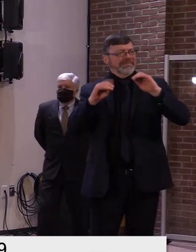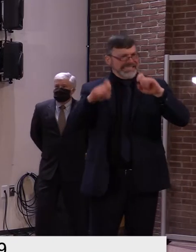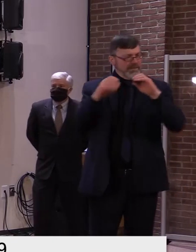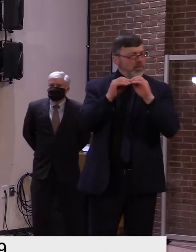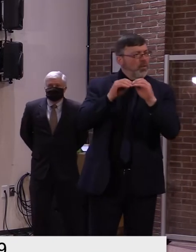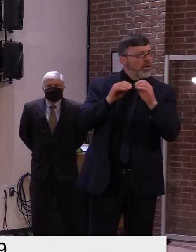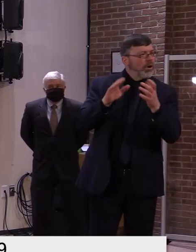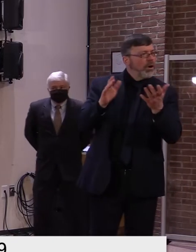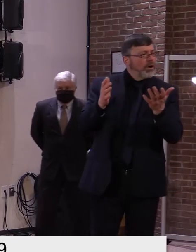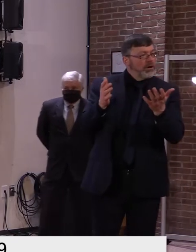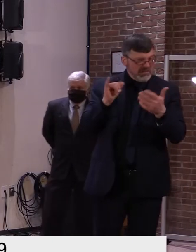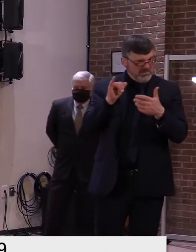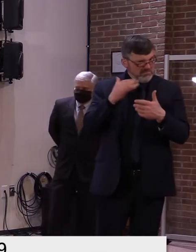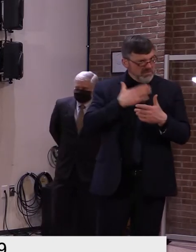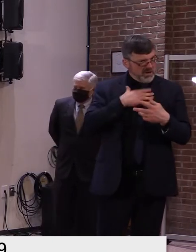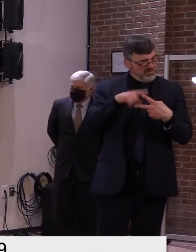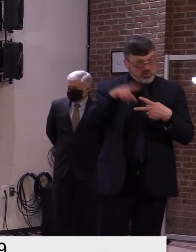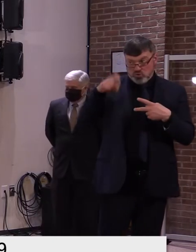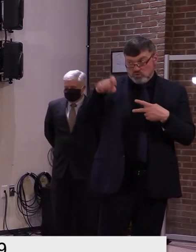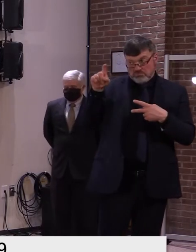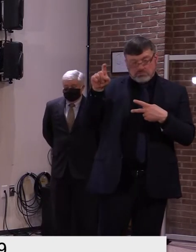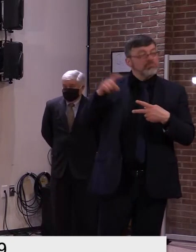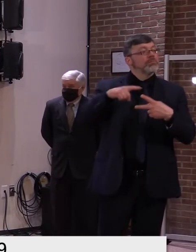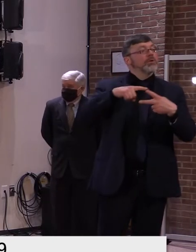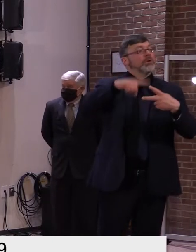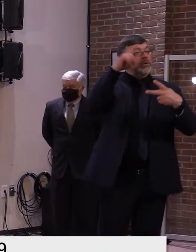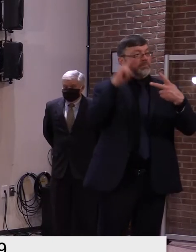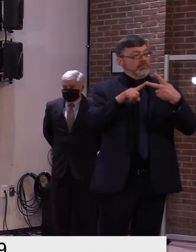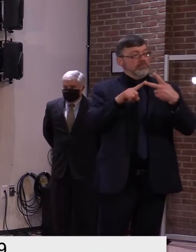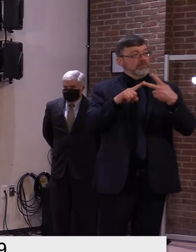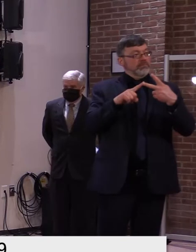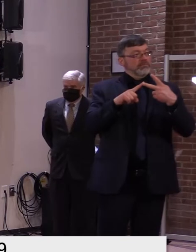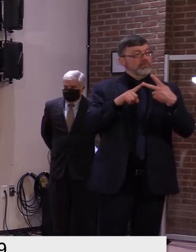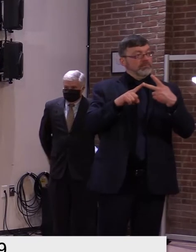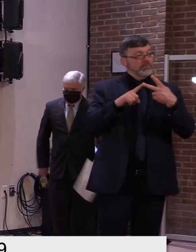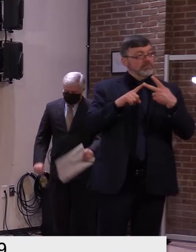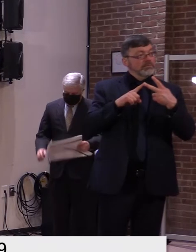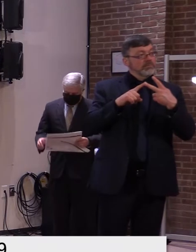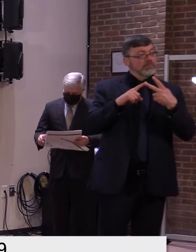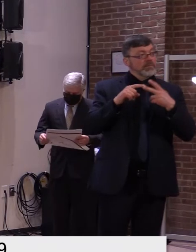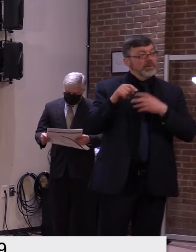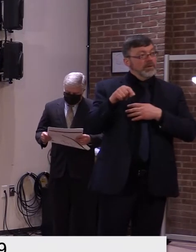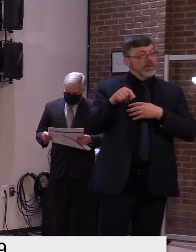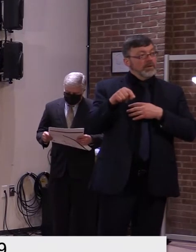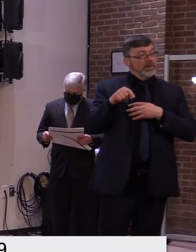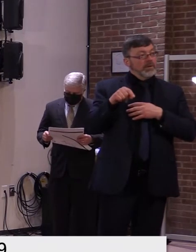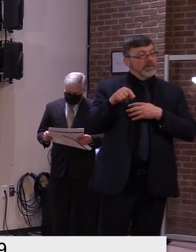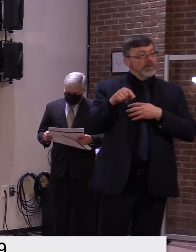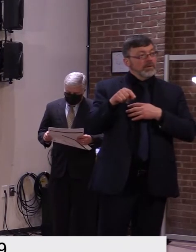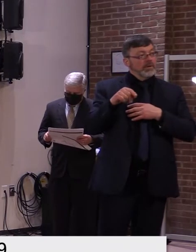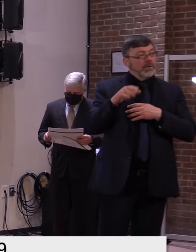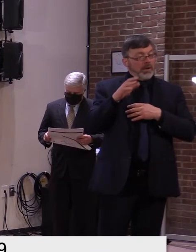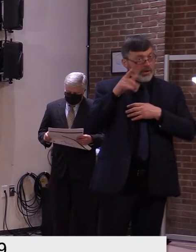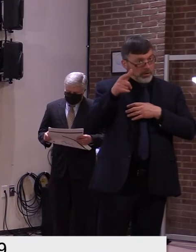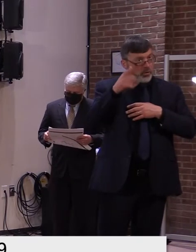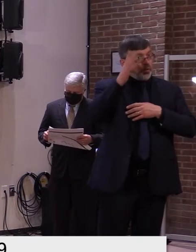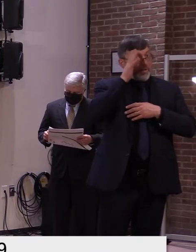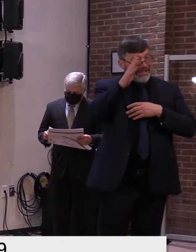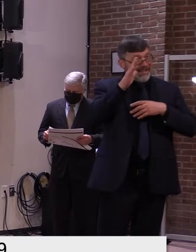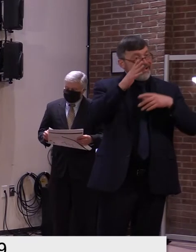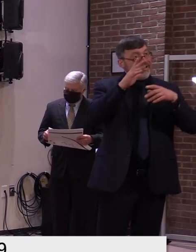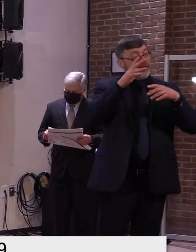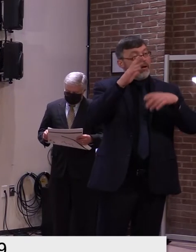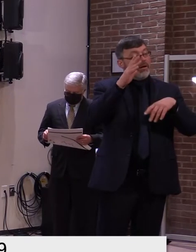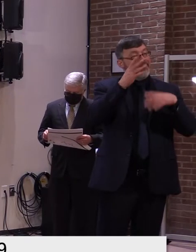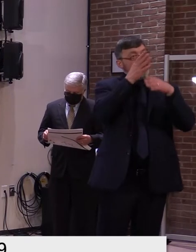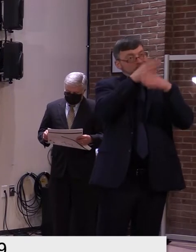I don't know about your last question, but I'll let others try and answer that. From my standpoint,